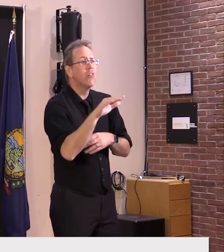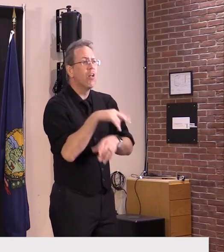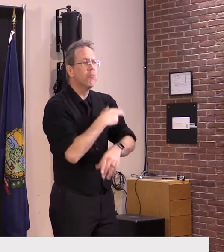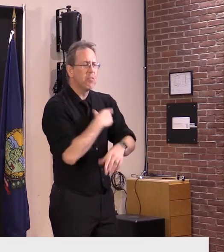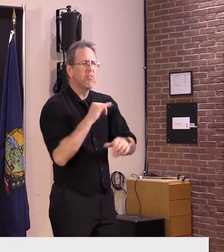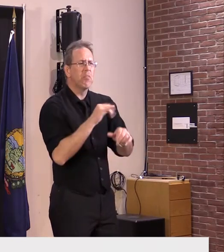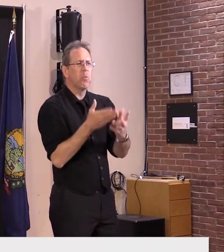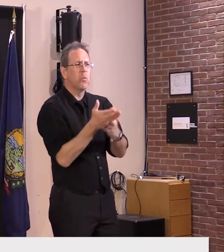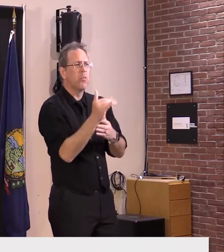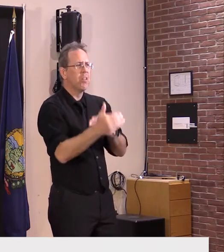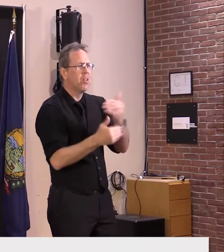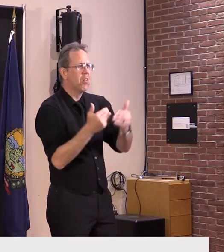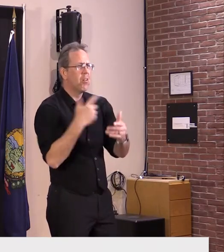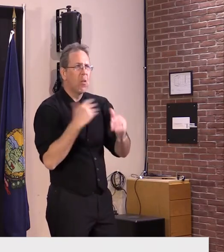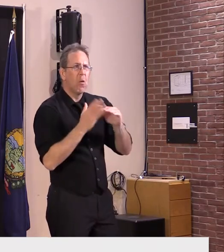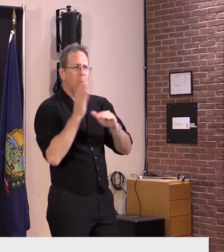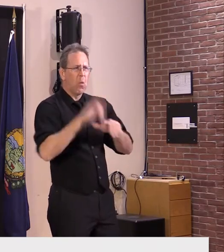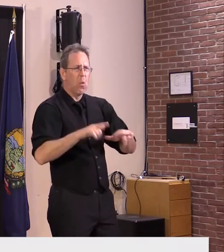is a very low number.